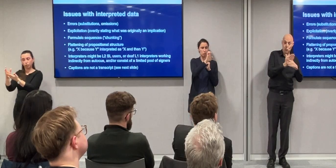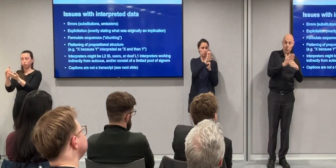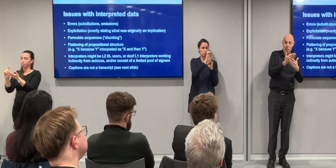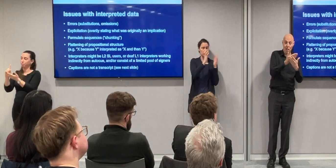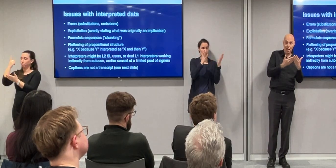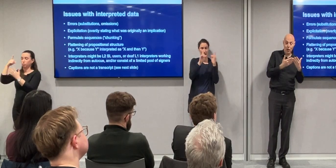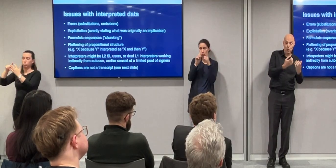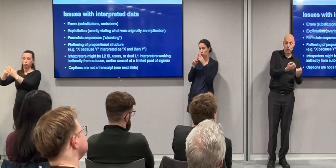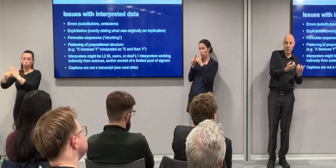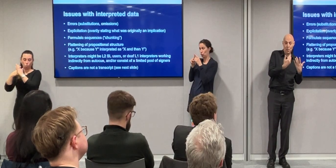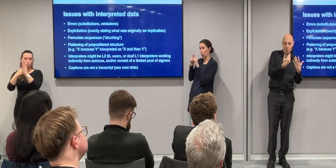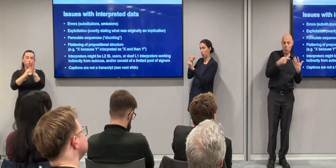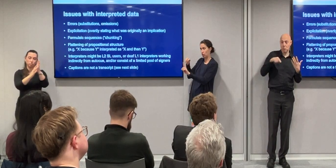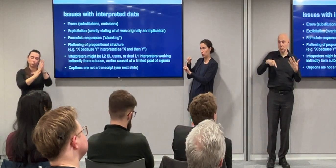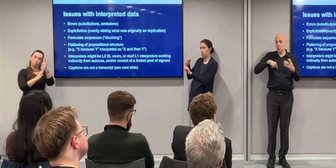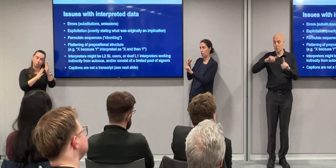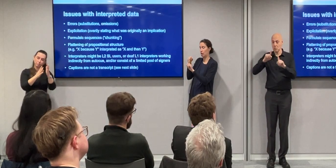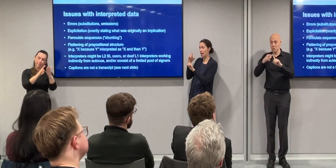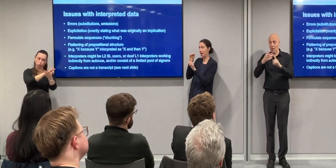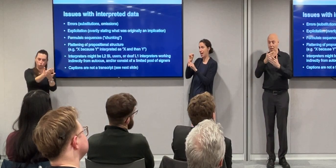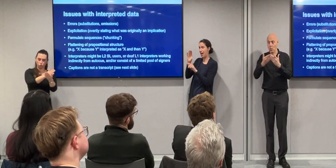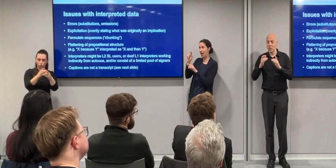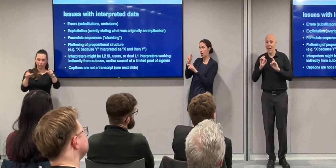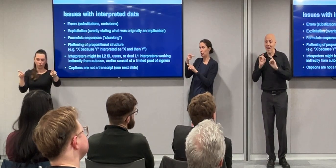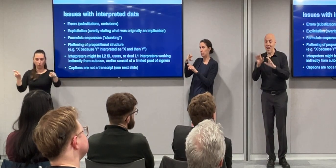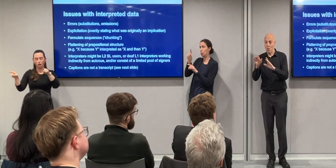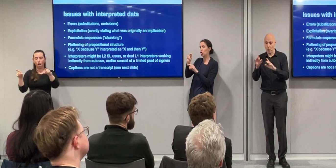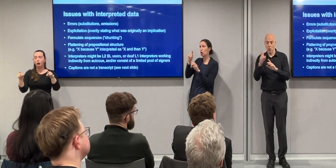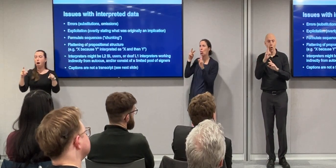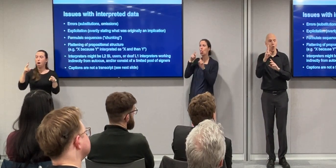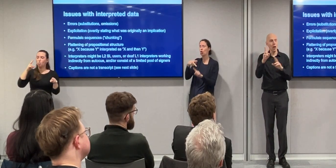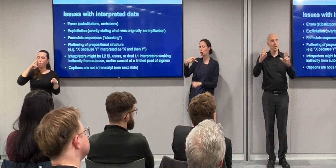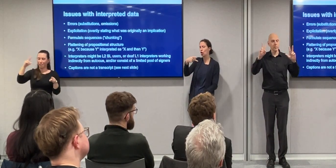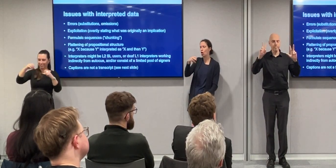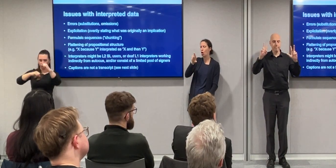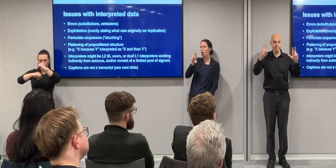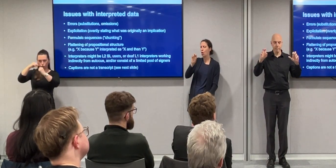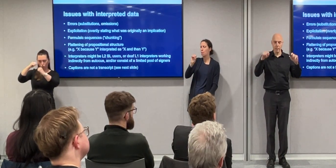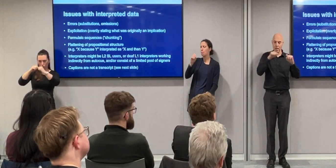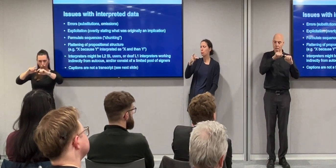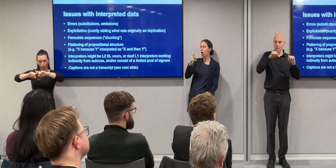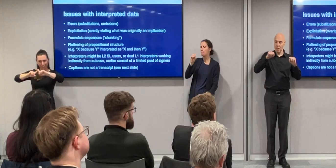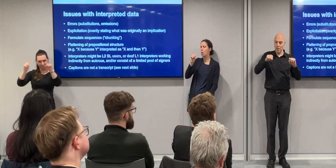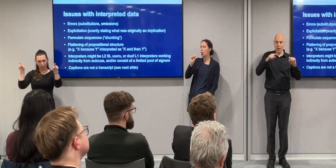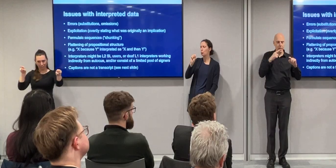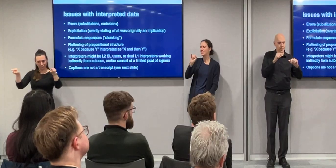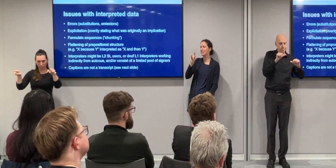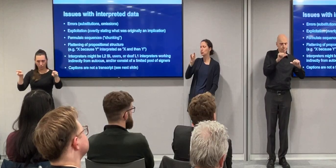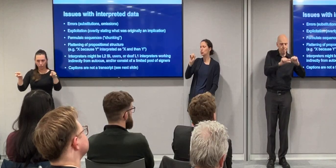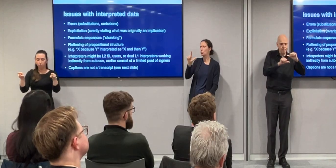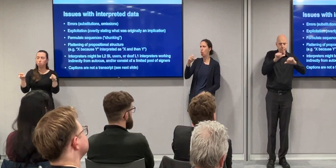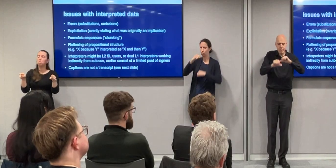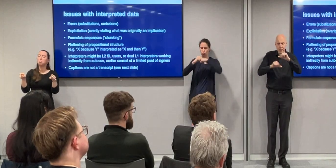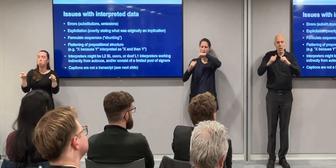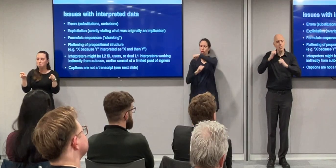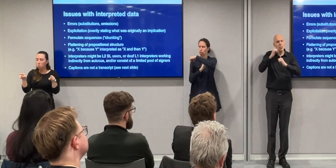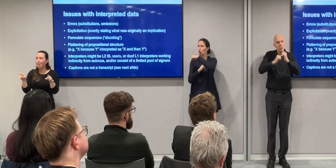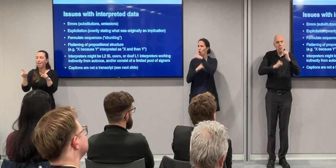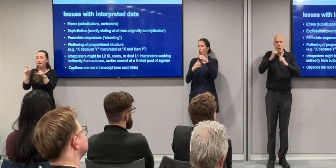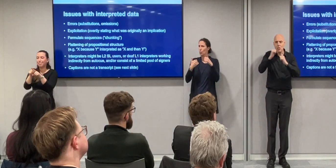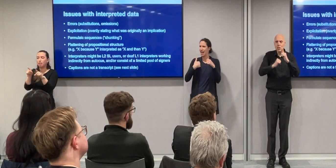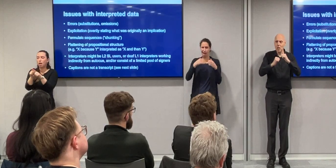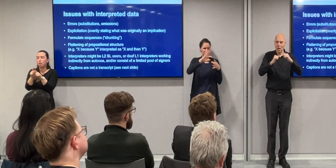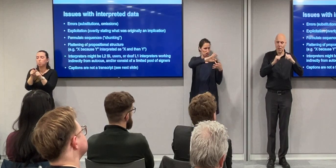interpreted target language output and has a look at the propositional structure of a language. So that's the sort of logical basis, the chain